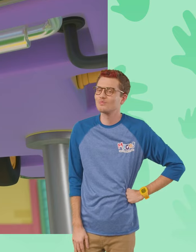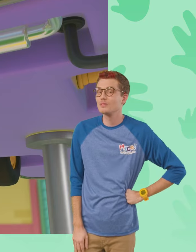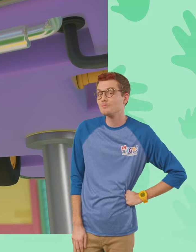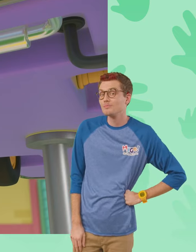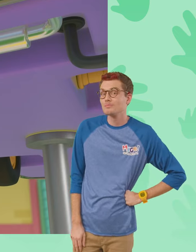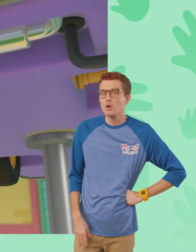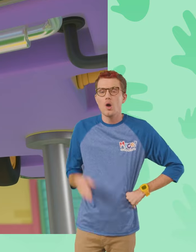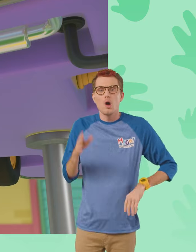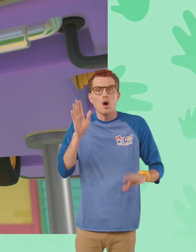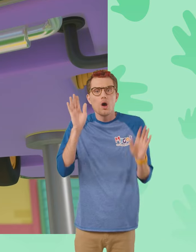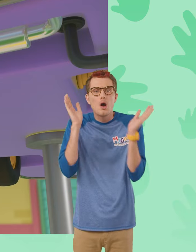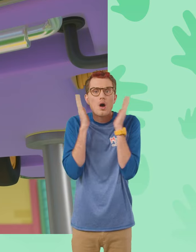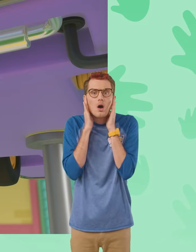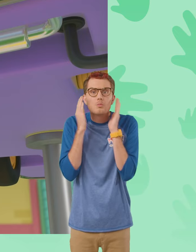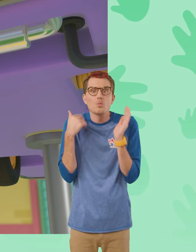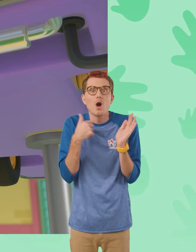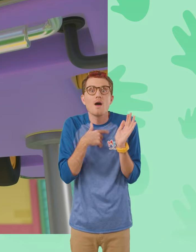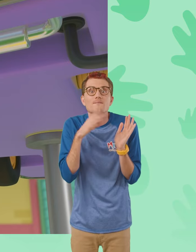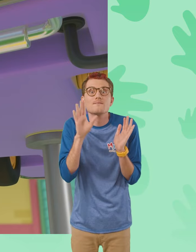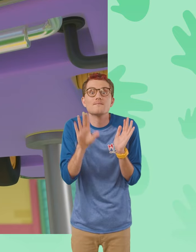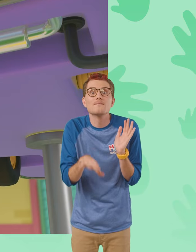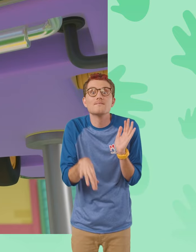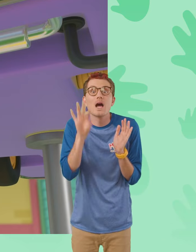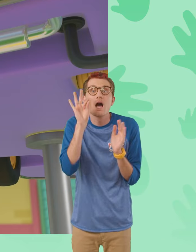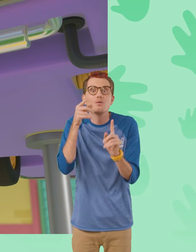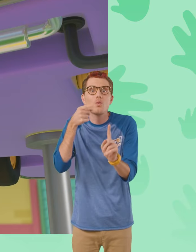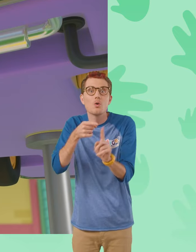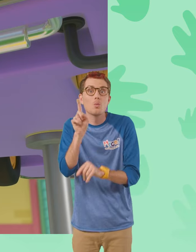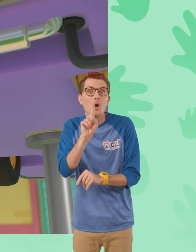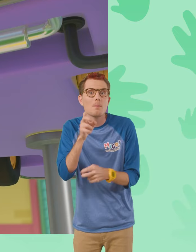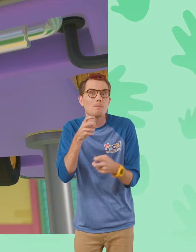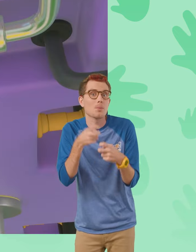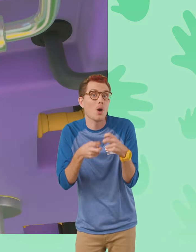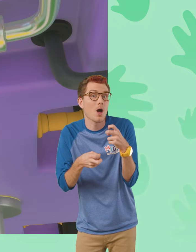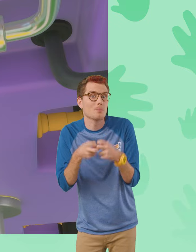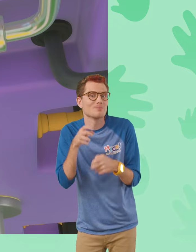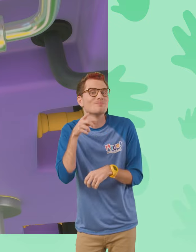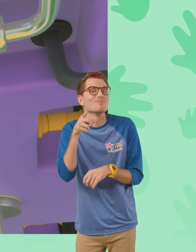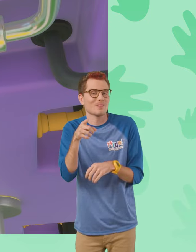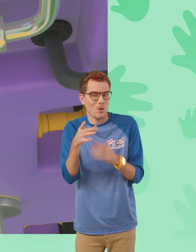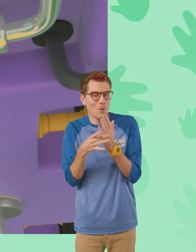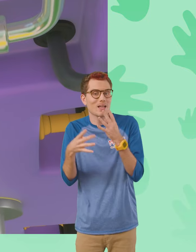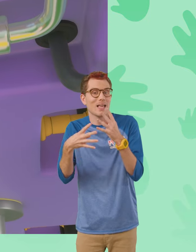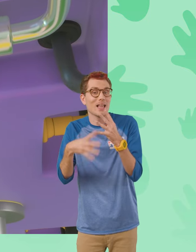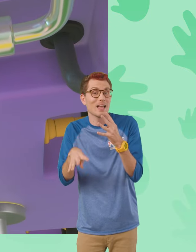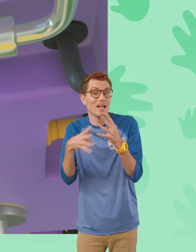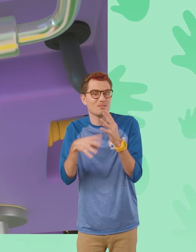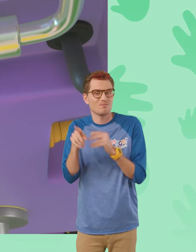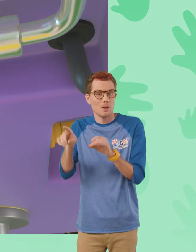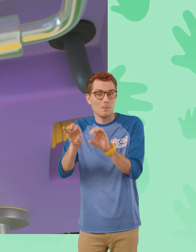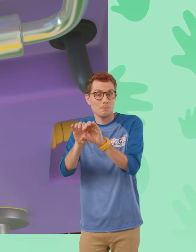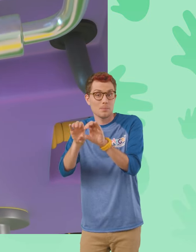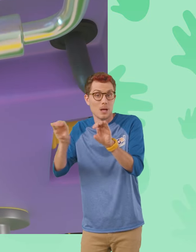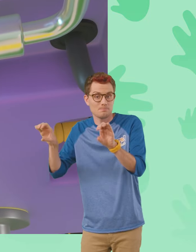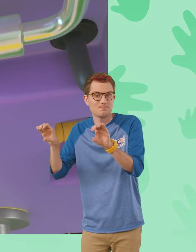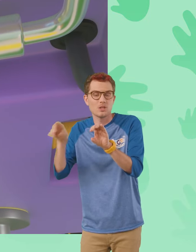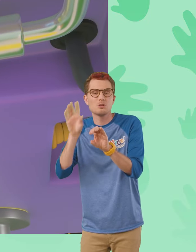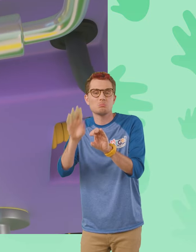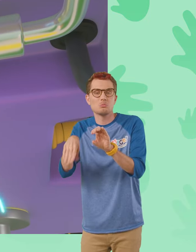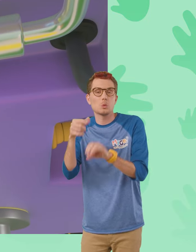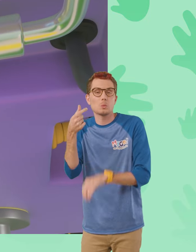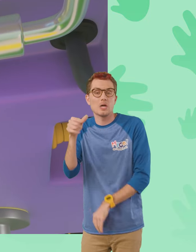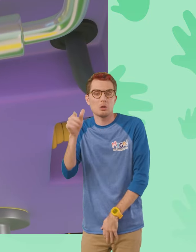We've found the source of your gripe. There's an oil leak from your pipe. Green will make the hole shut tight by